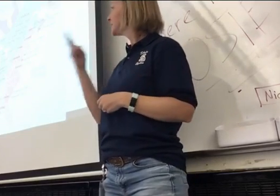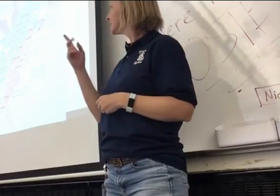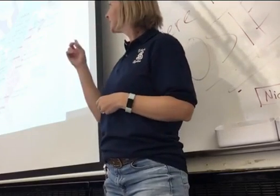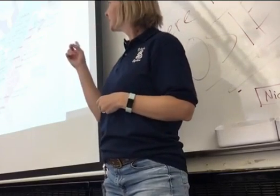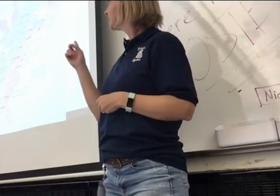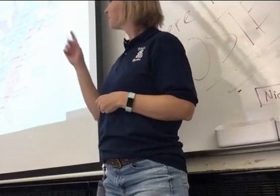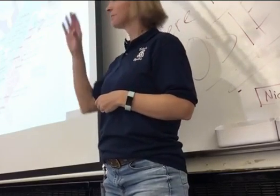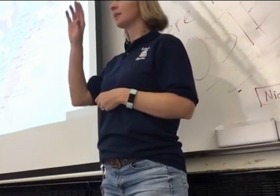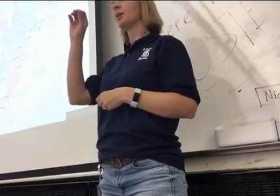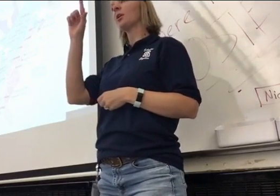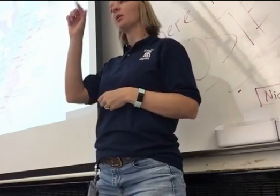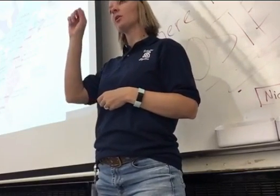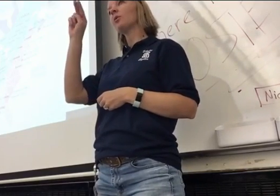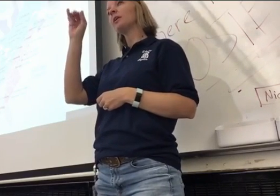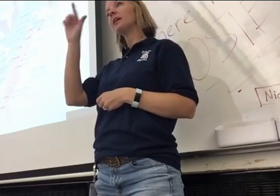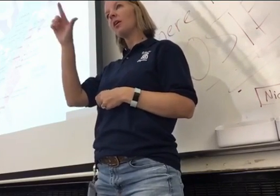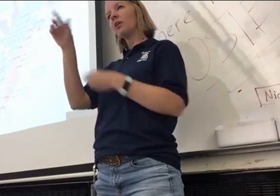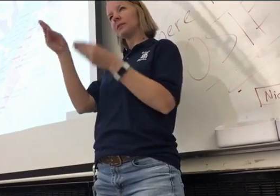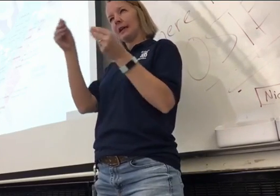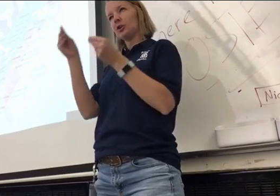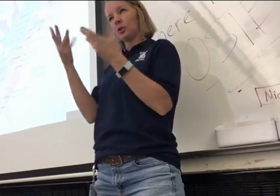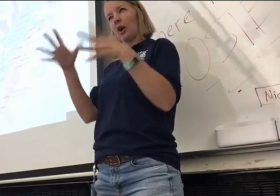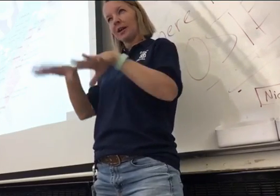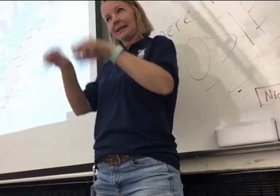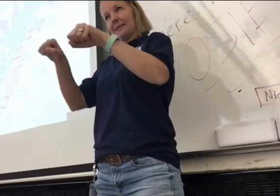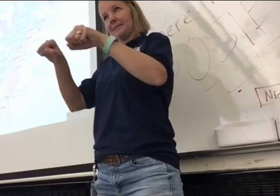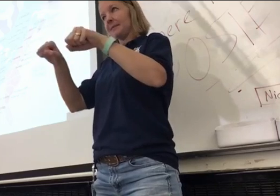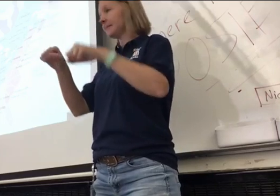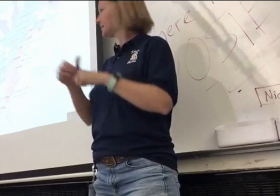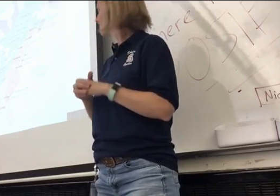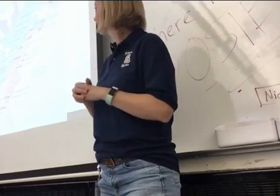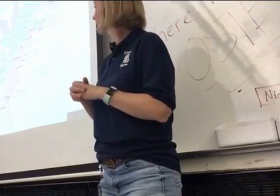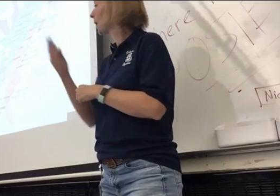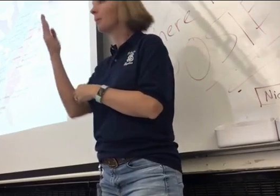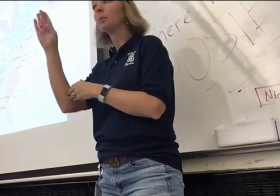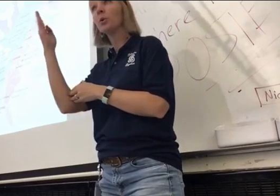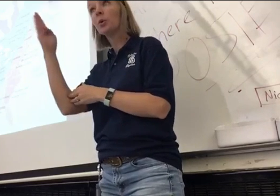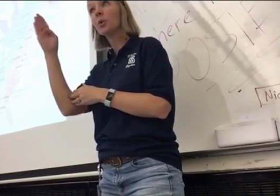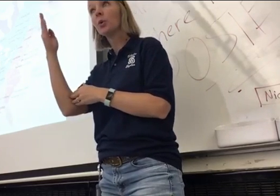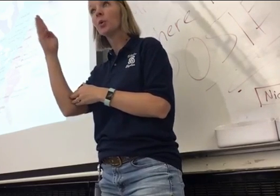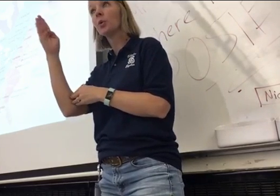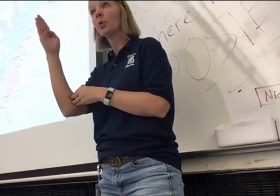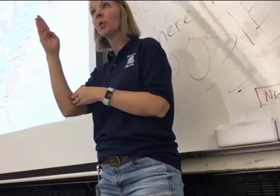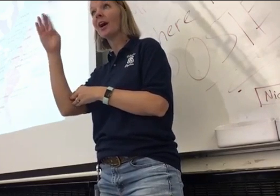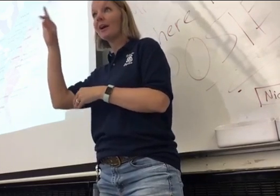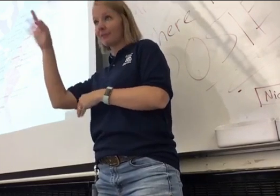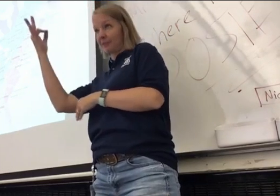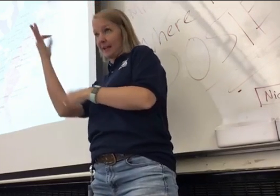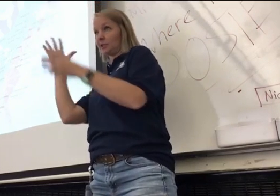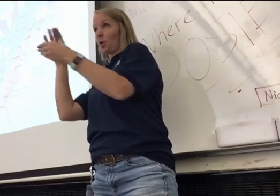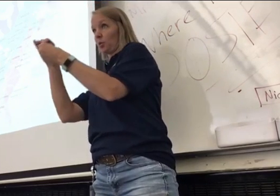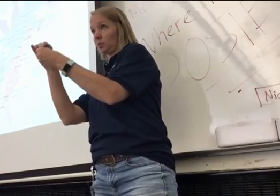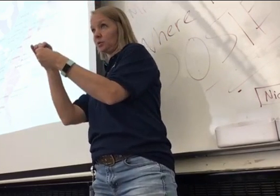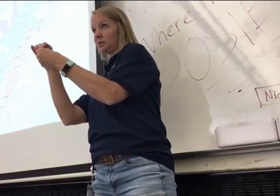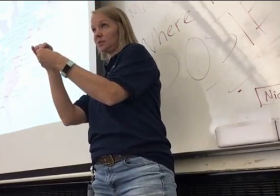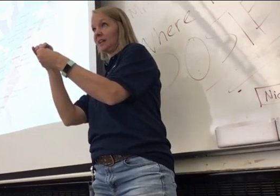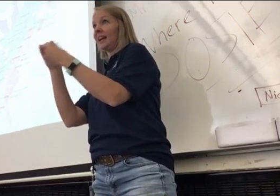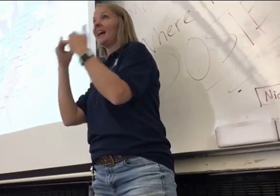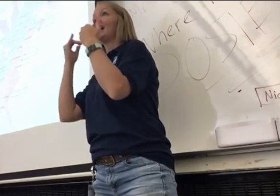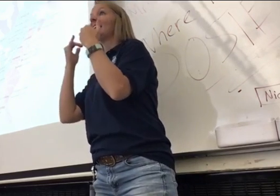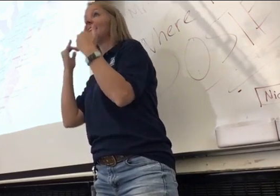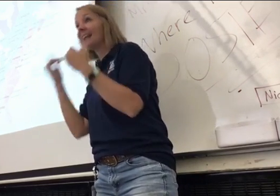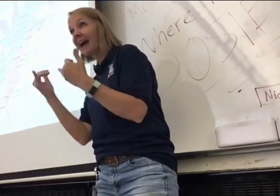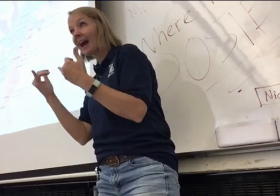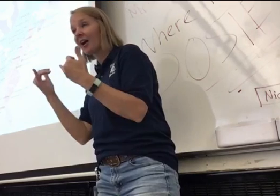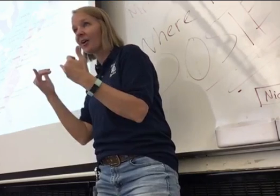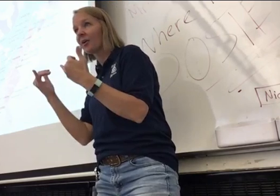is the colonial territory that's been claimed. All of this in the blue was owned by France, and it is now